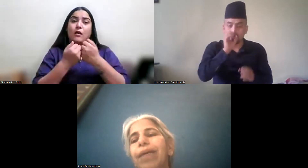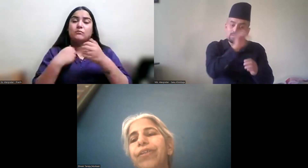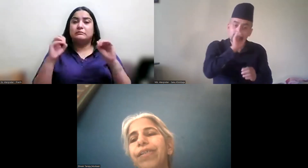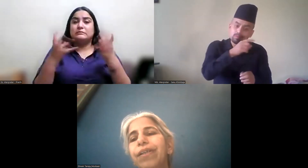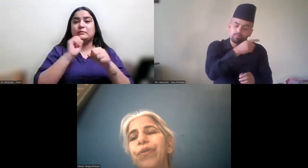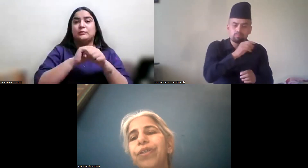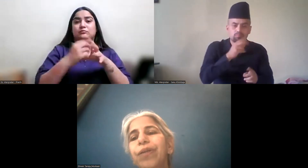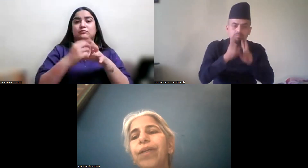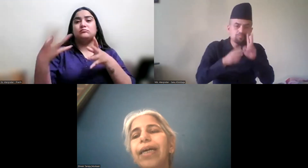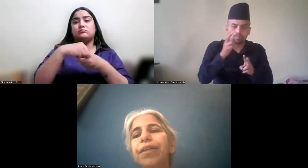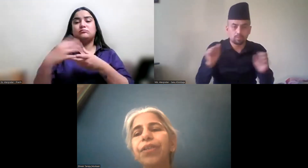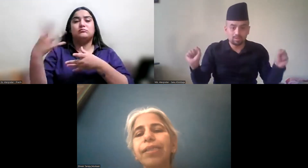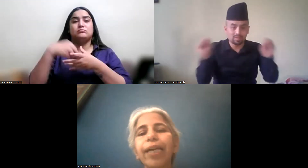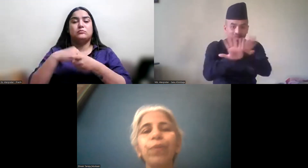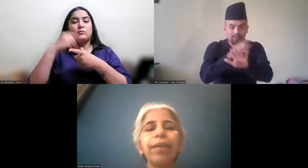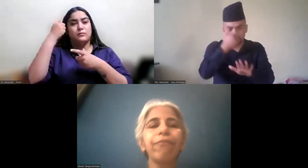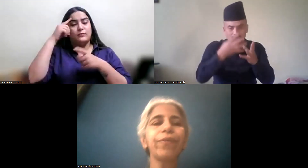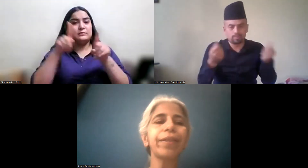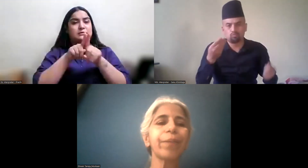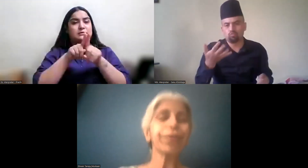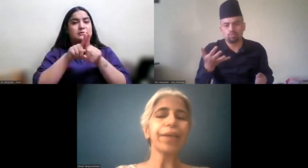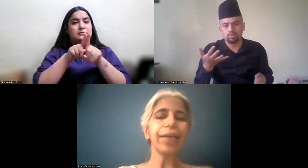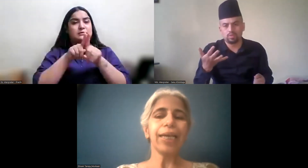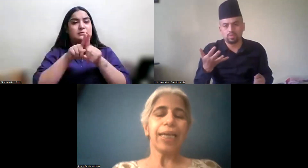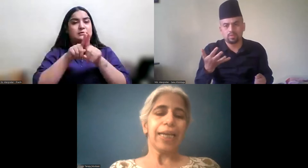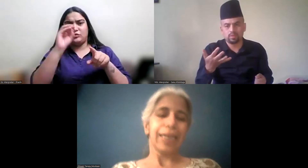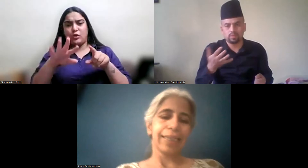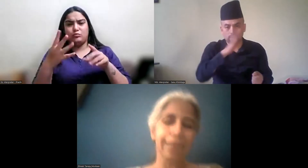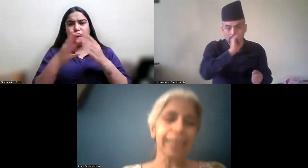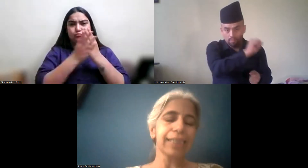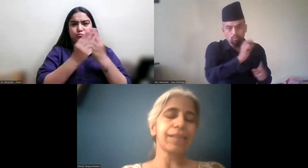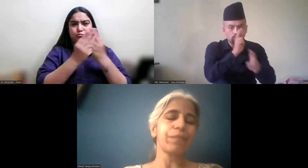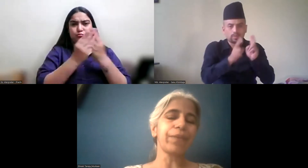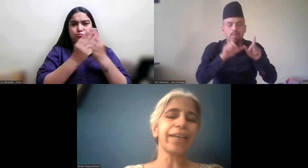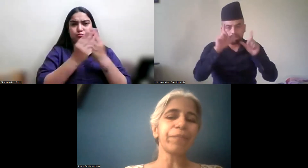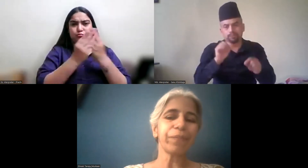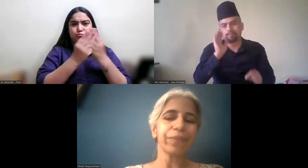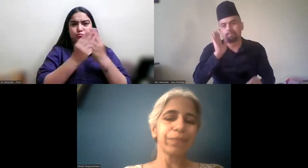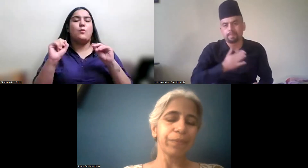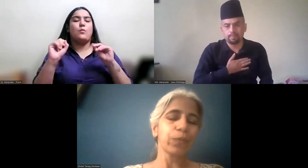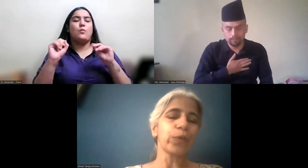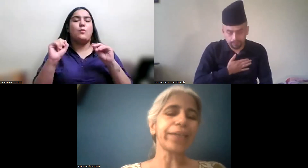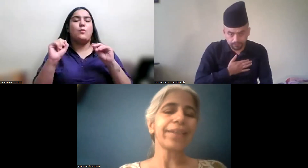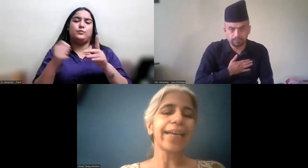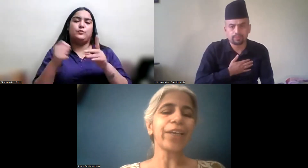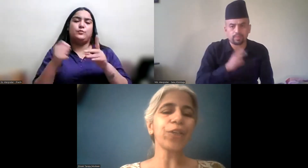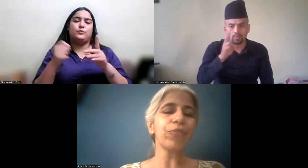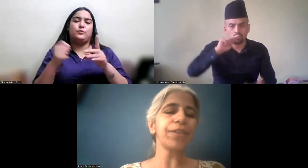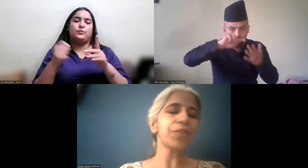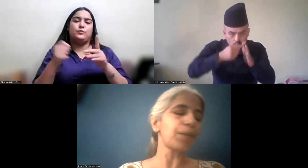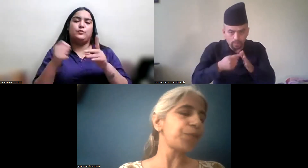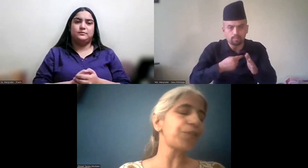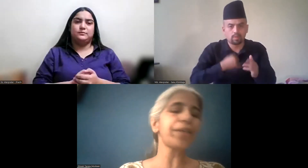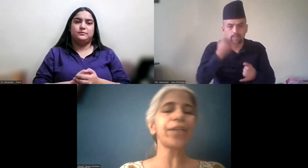no magic solution to the conditions that we live with. That's my point. Thank you for